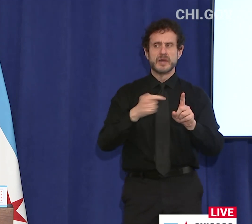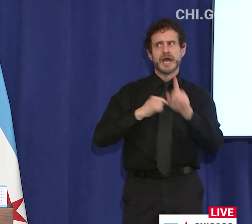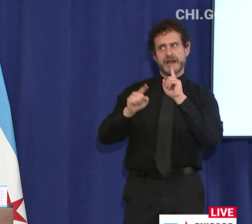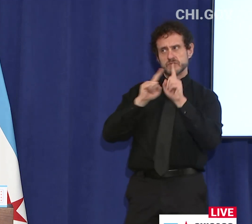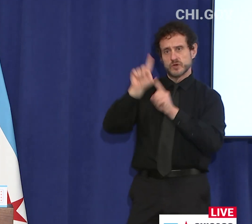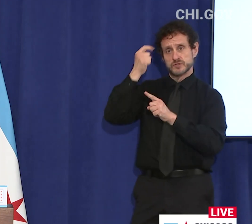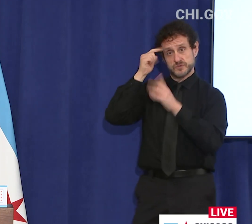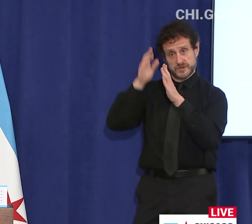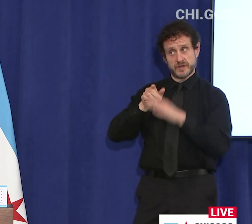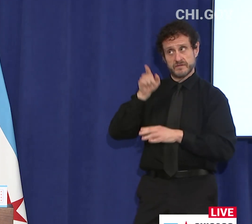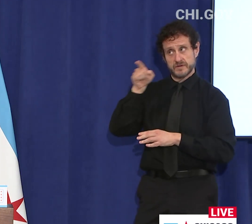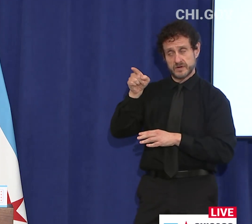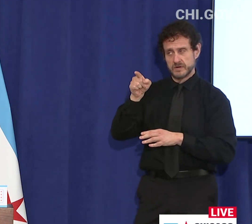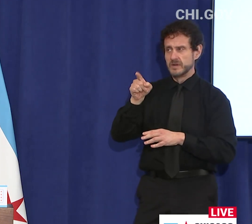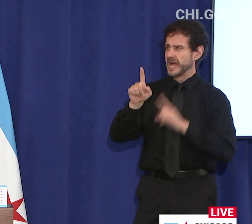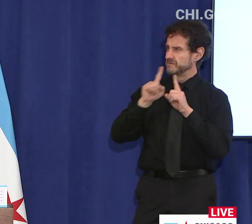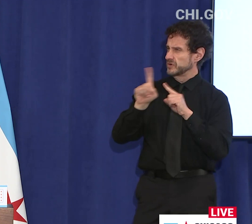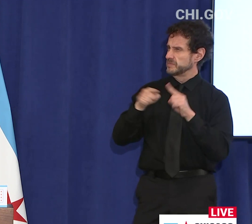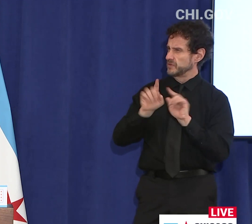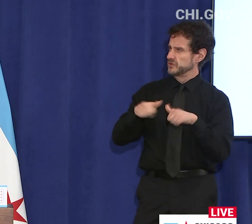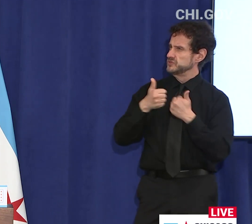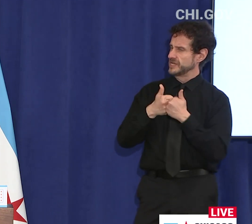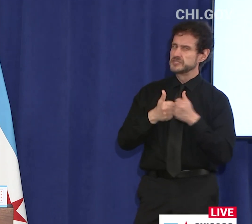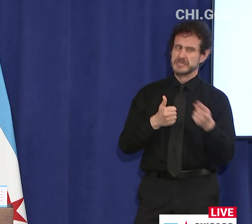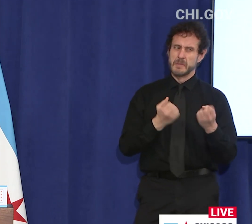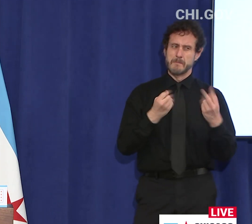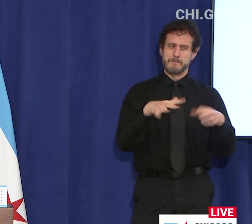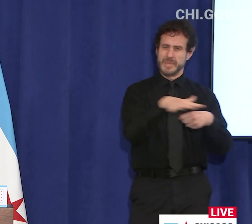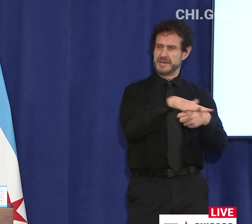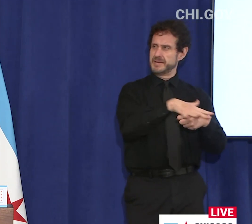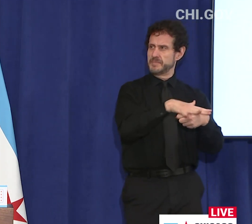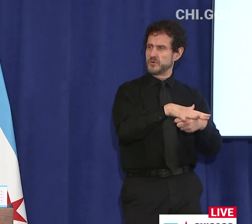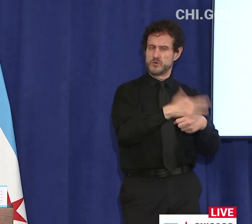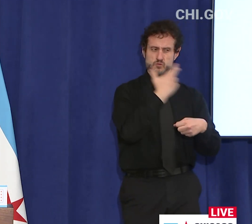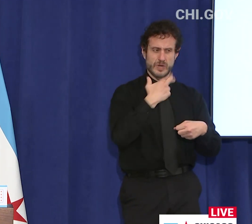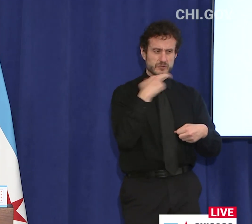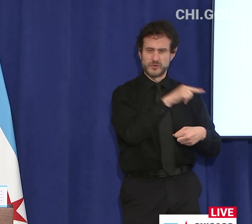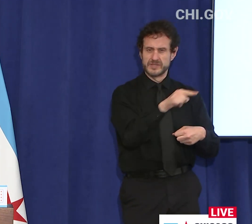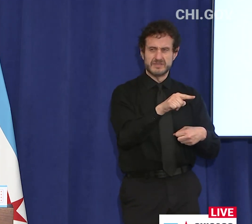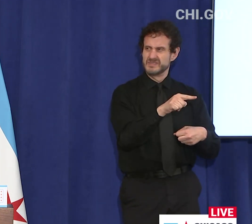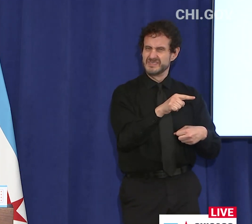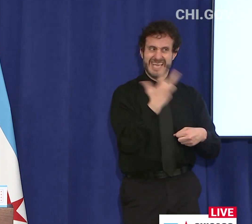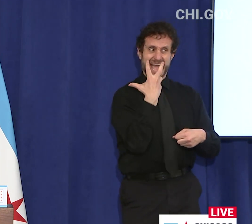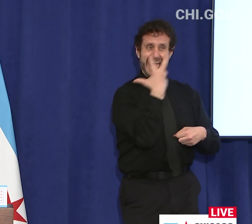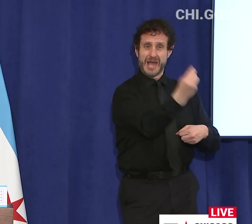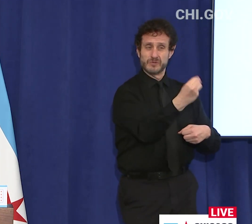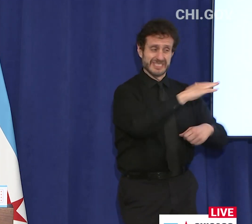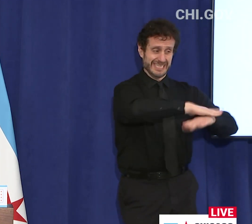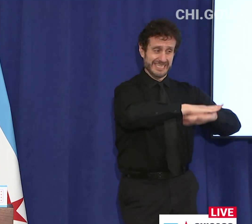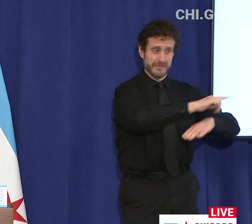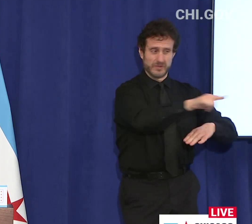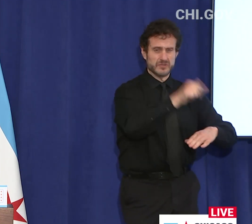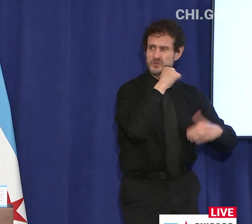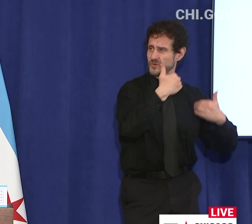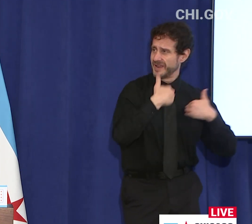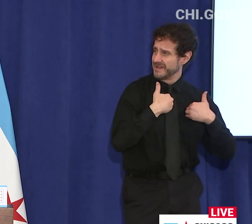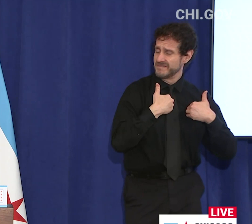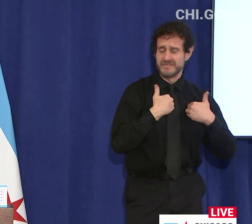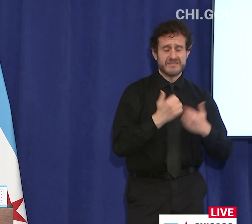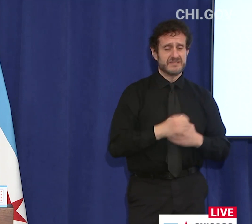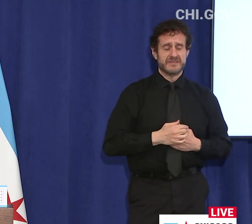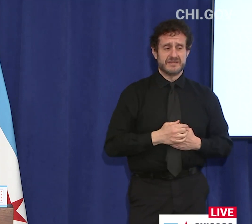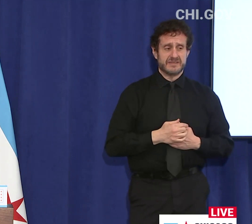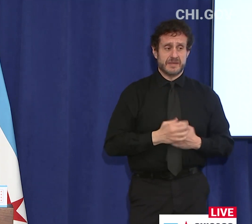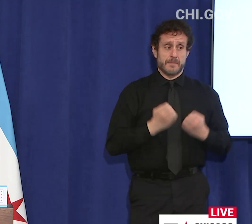him specifically about the challenges that many of our neighborhood restaurants face. The reality is that they may not have